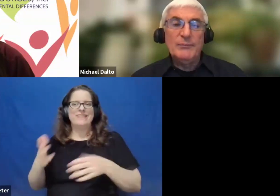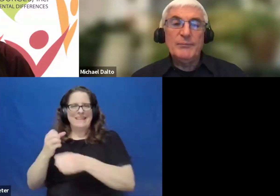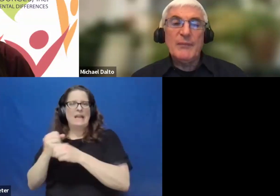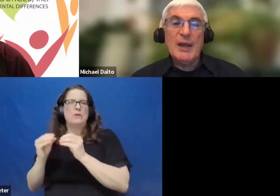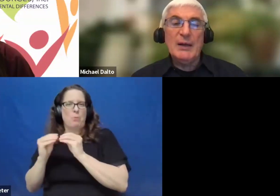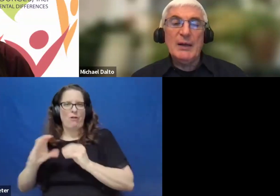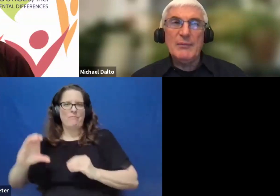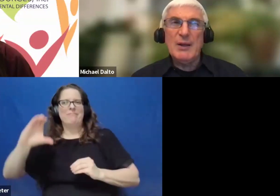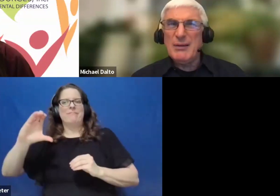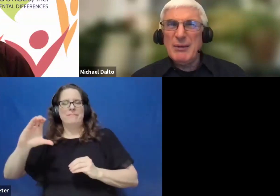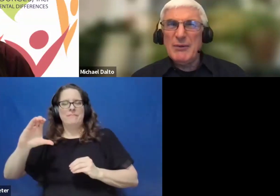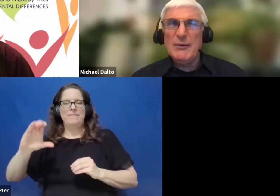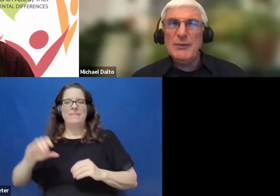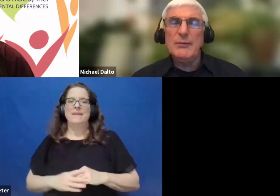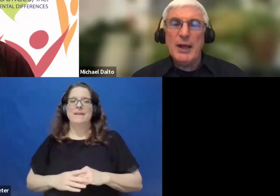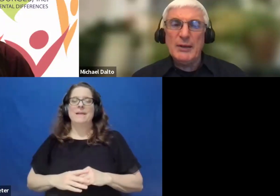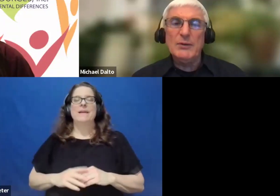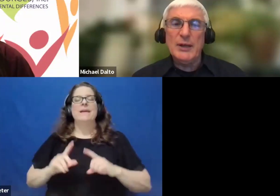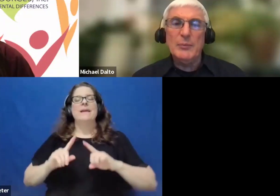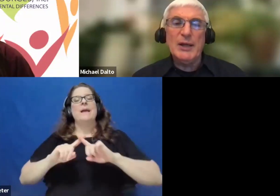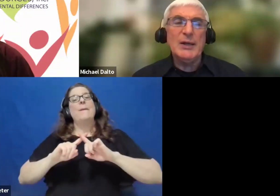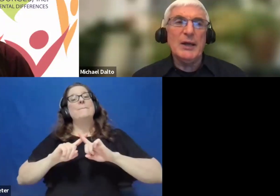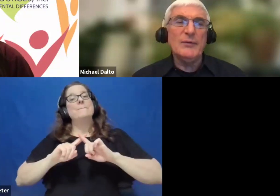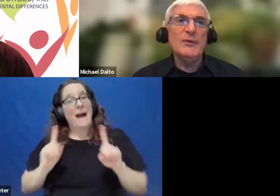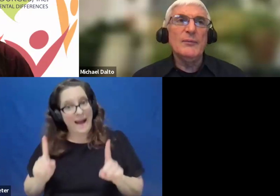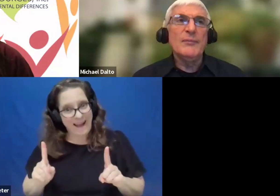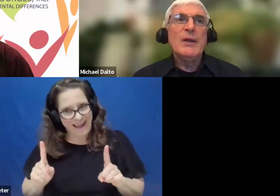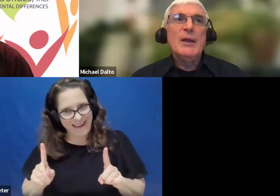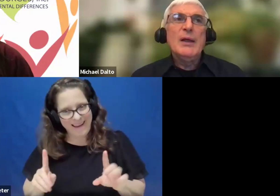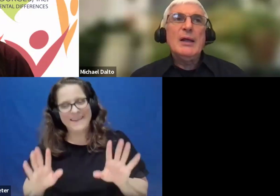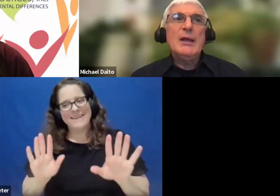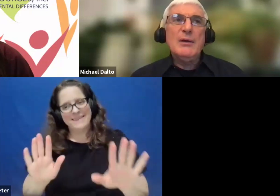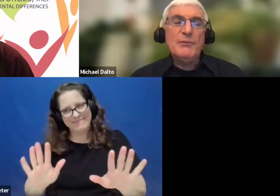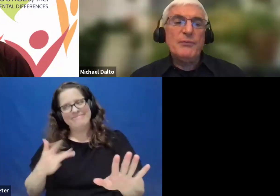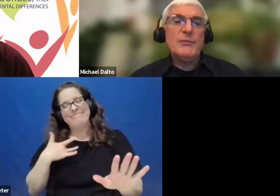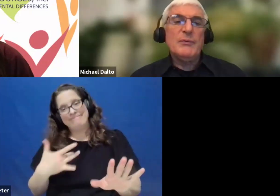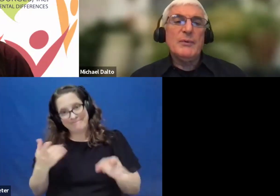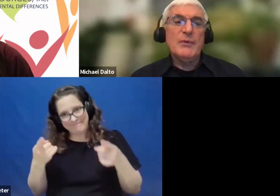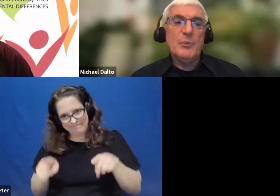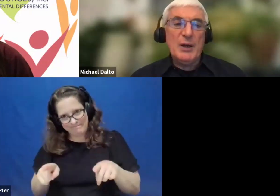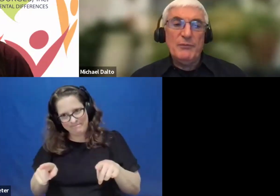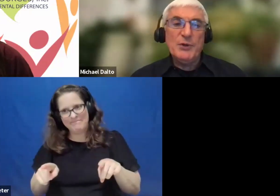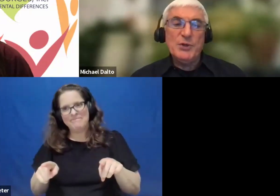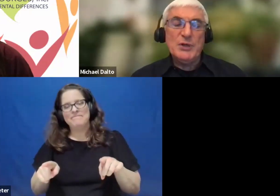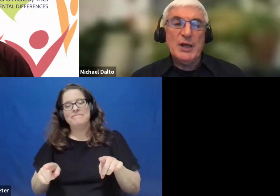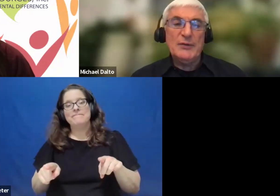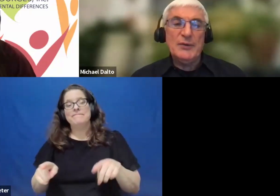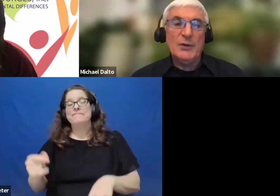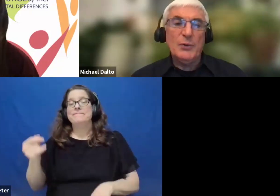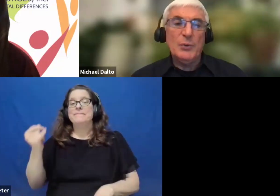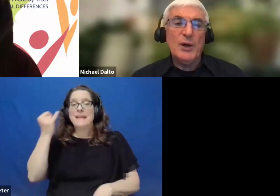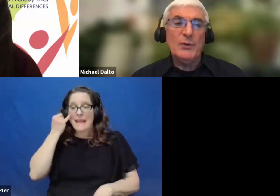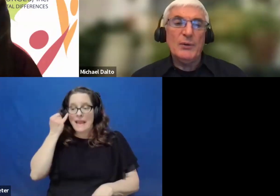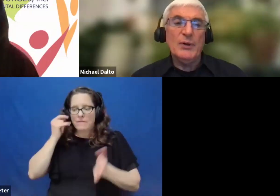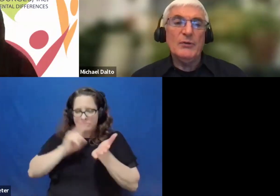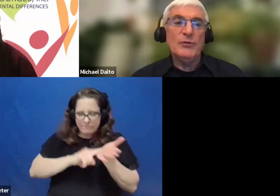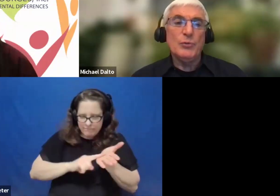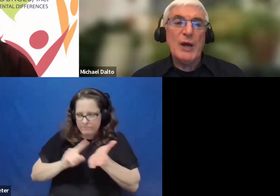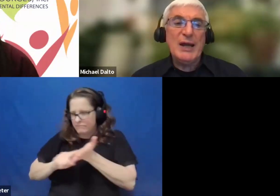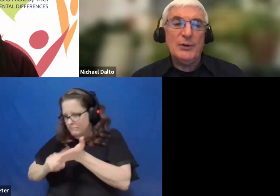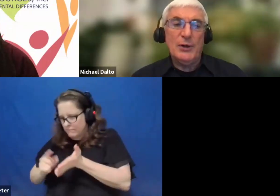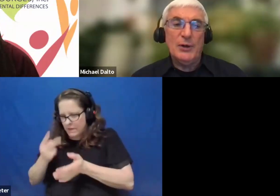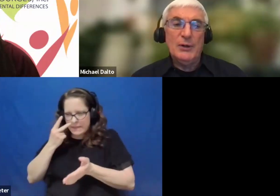However, and this is likely in many cases, if the benefit she gets on your record